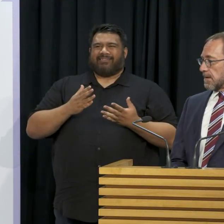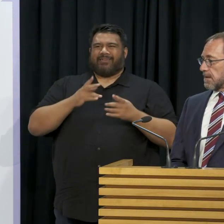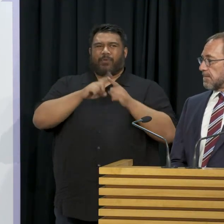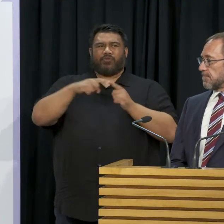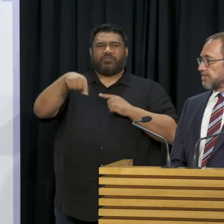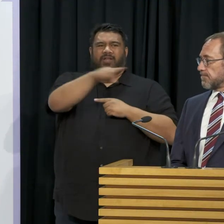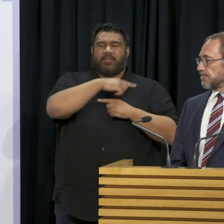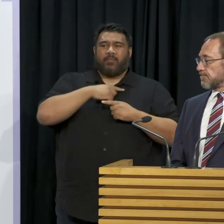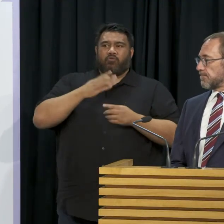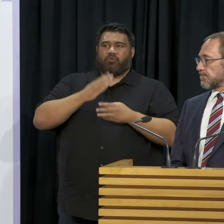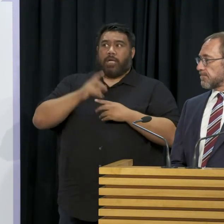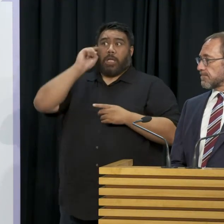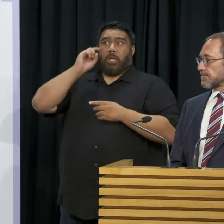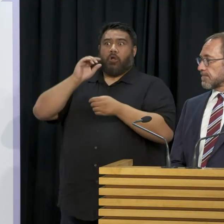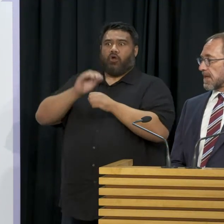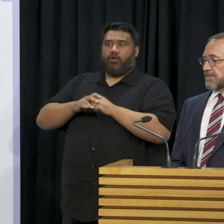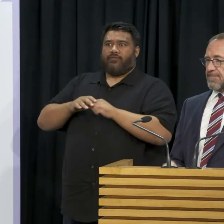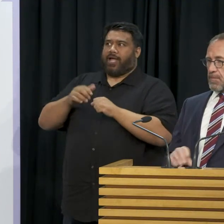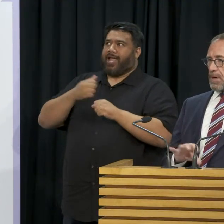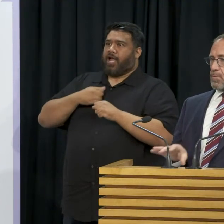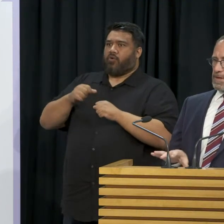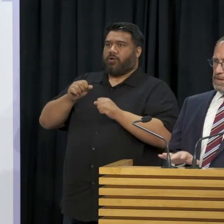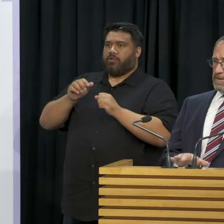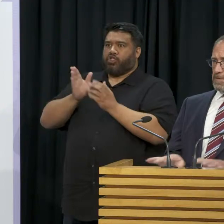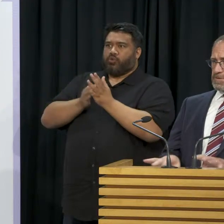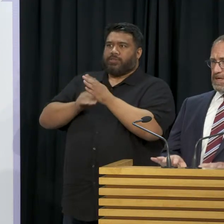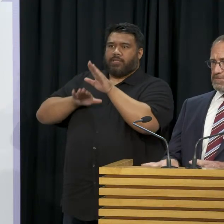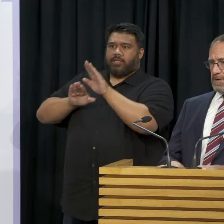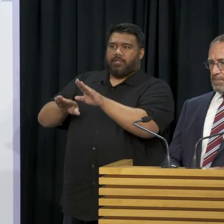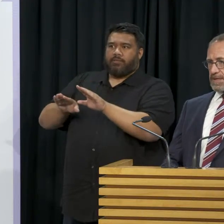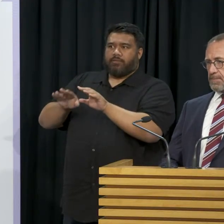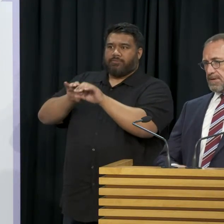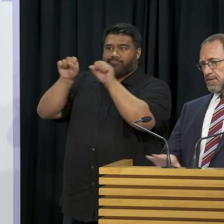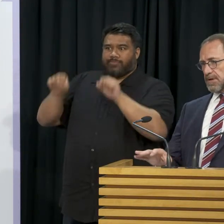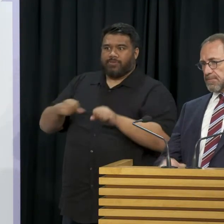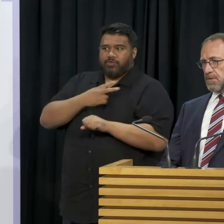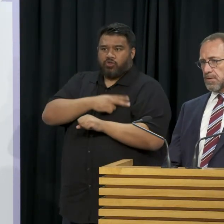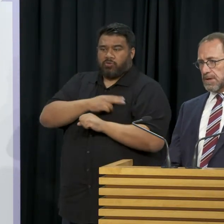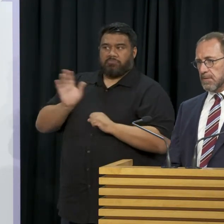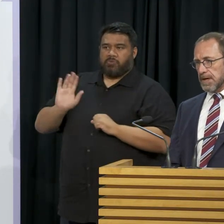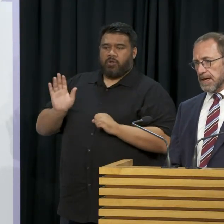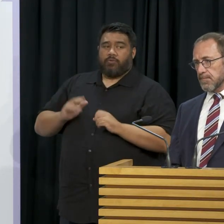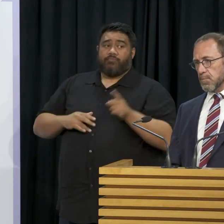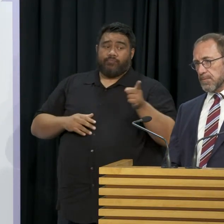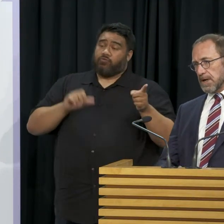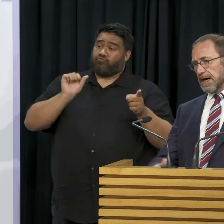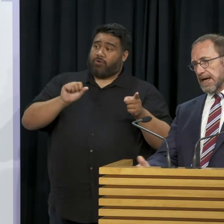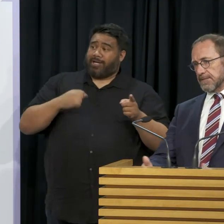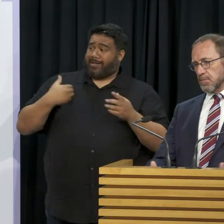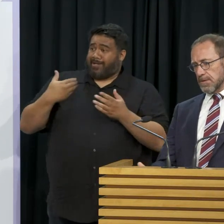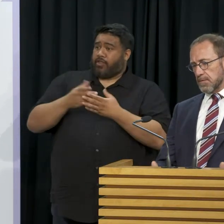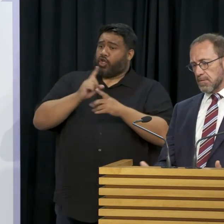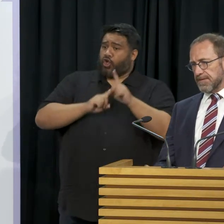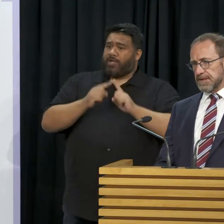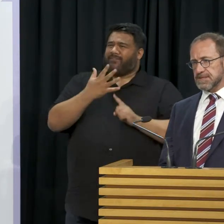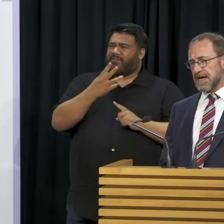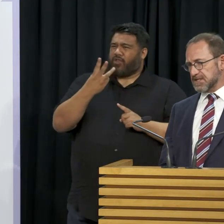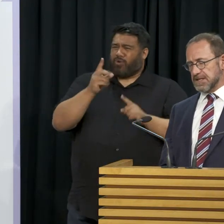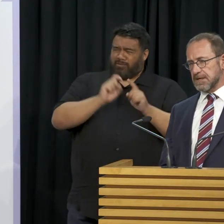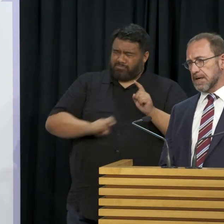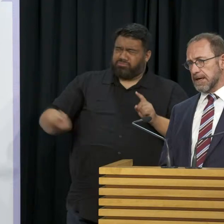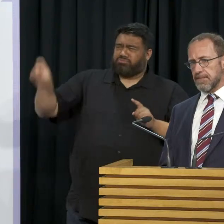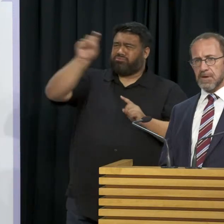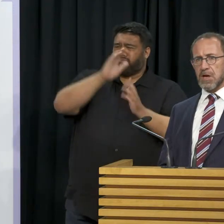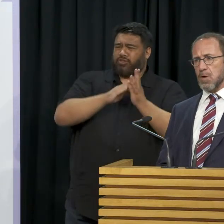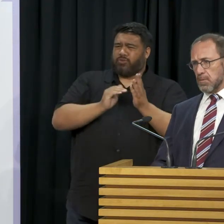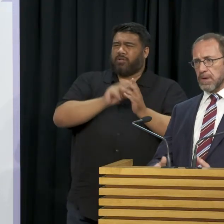around national security being on top of people's lists. In fact, when the consultation round we did with the 33 hui, when we laid out all the things,